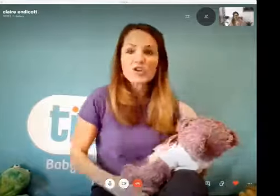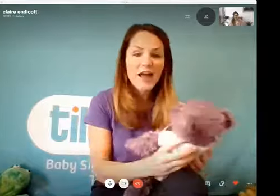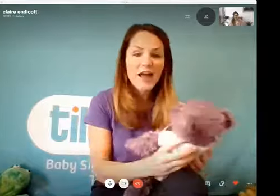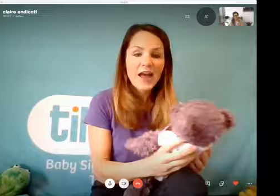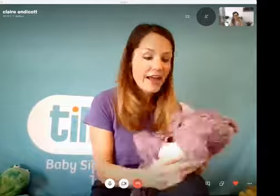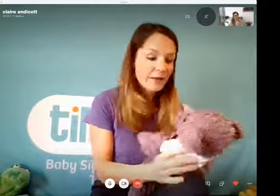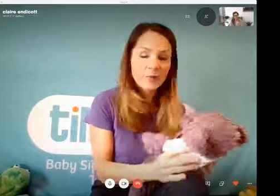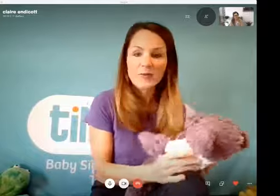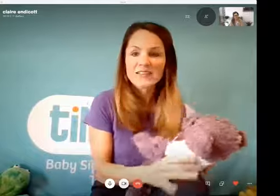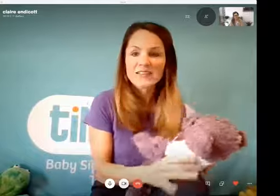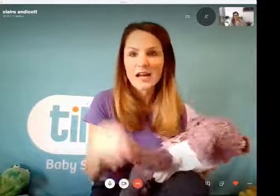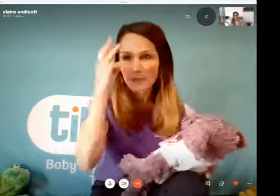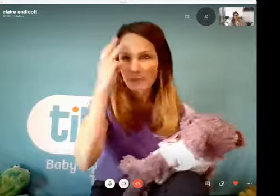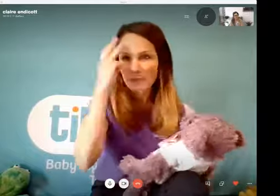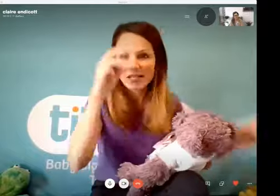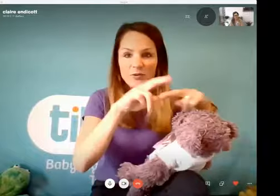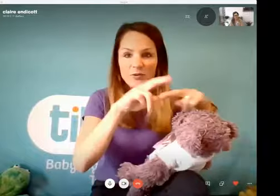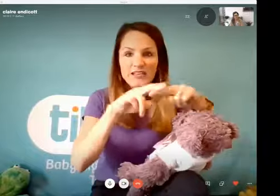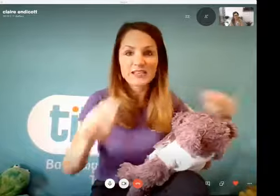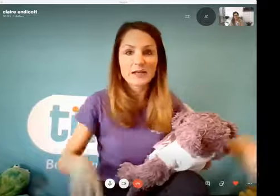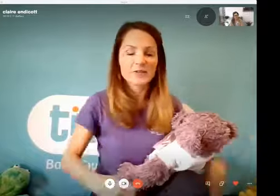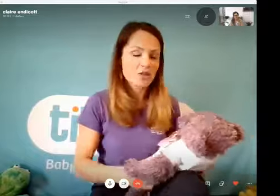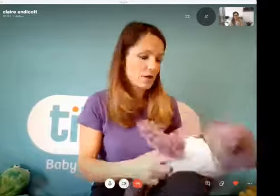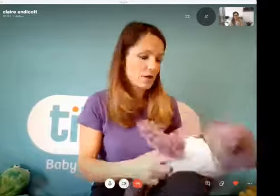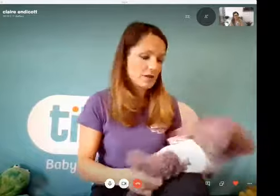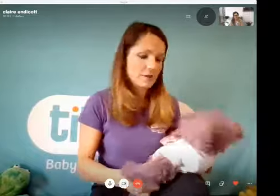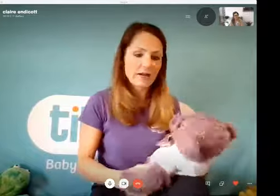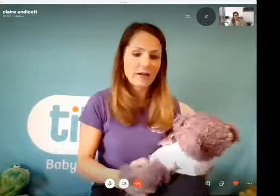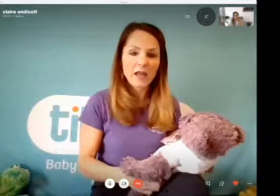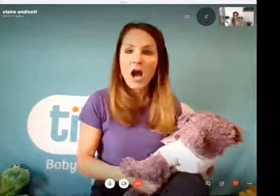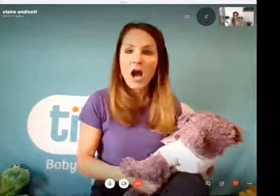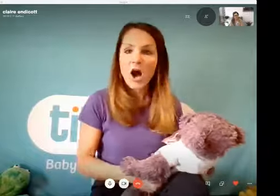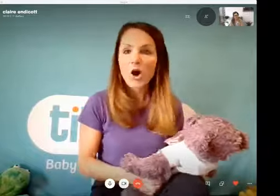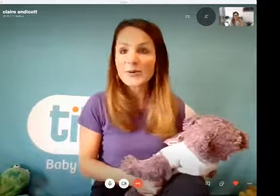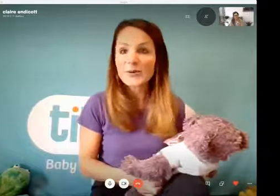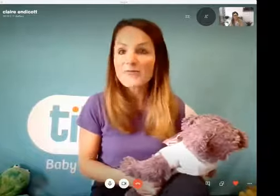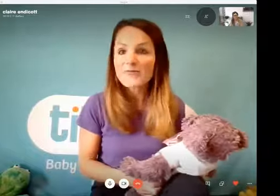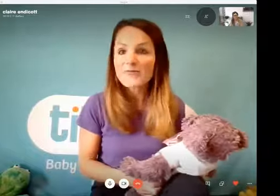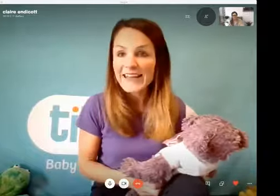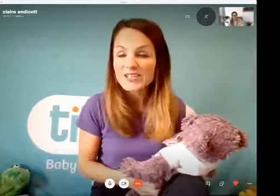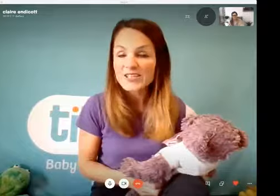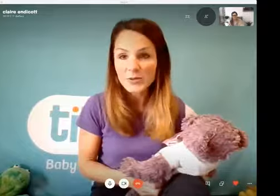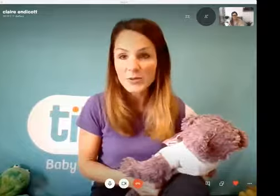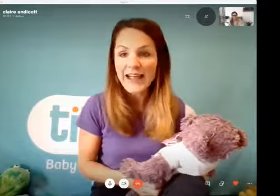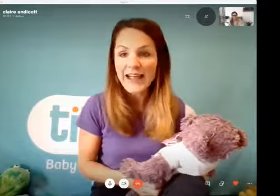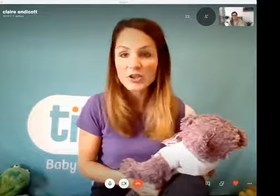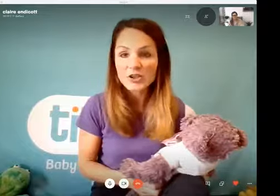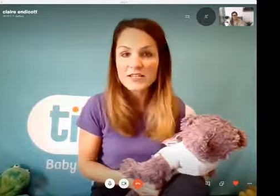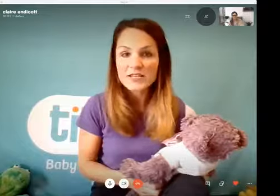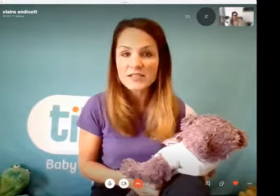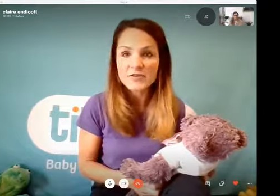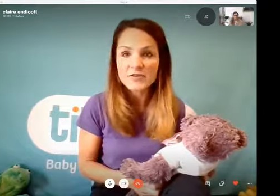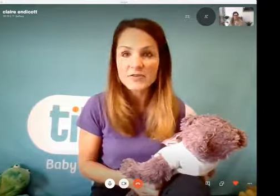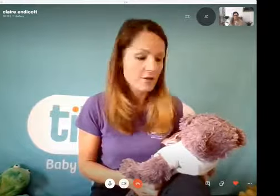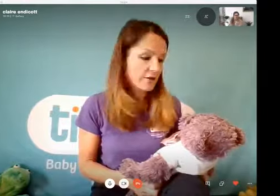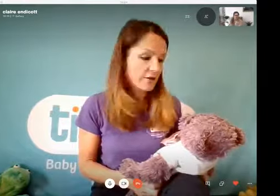and a bit of mummy time or daddy's time. I'm going to teach you those in a minute. All right, so are you ready? Should we do a little bit of head, shoulders, knees and toes?